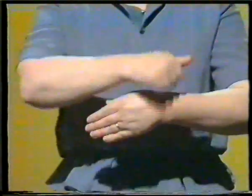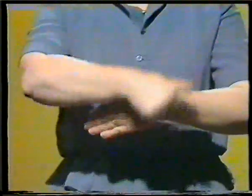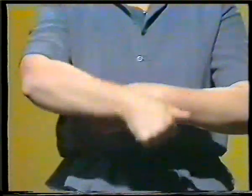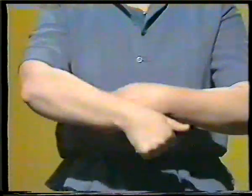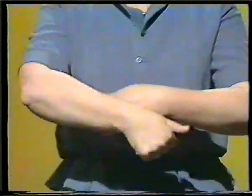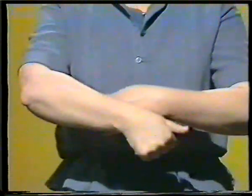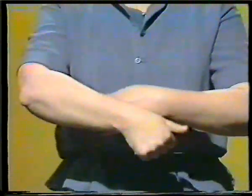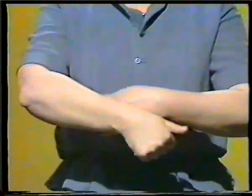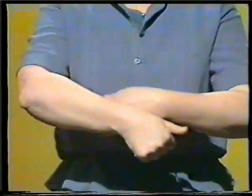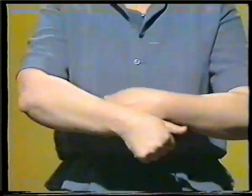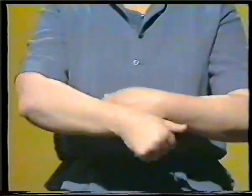after.